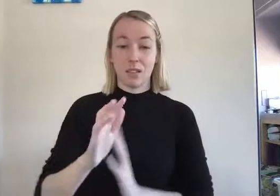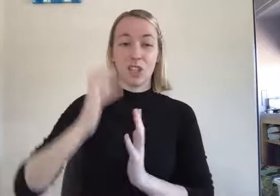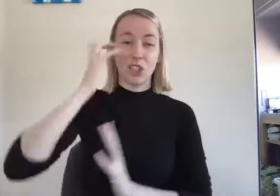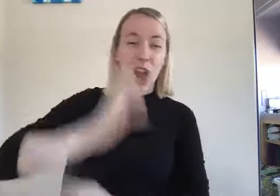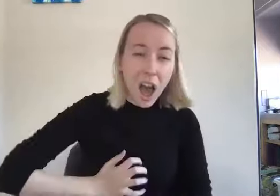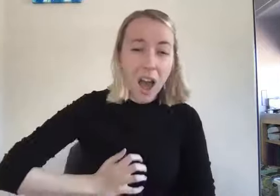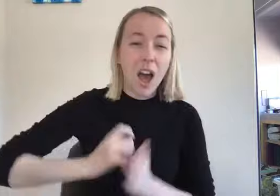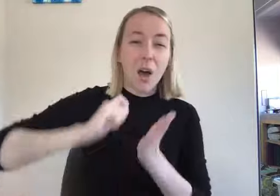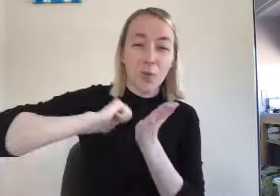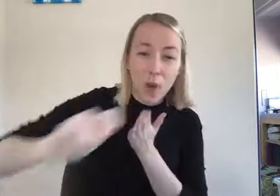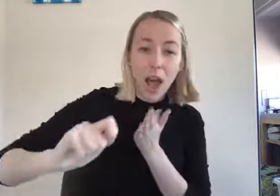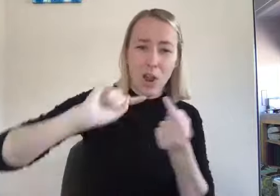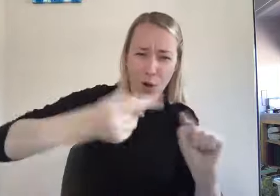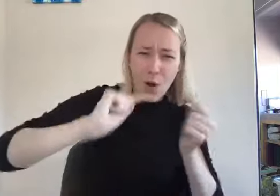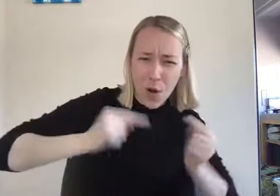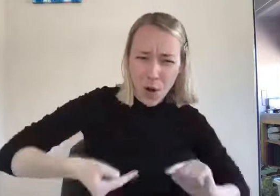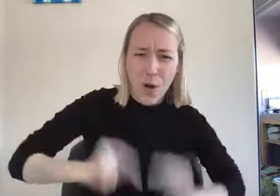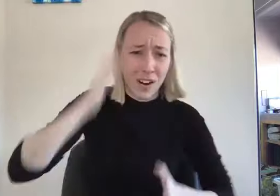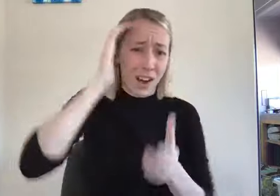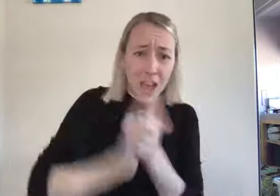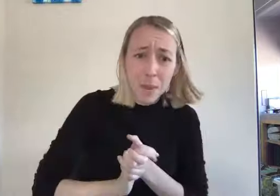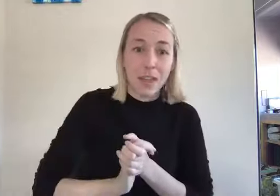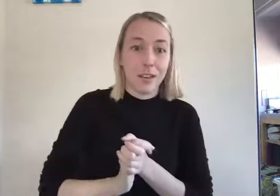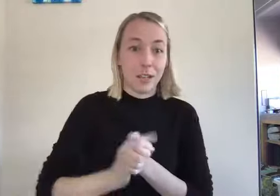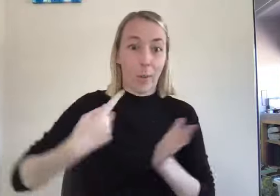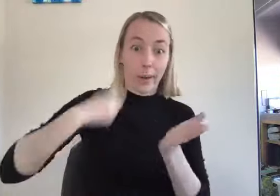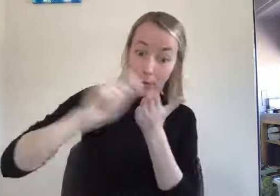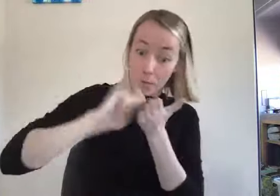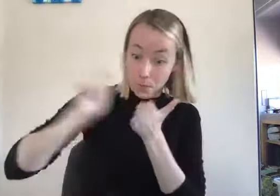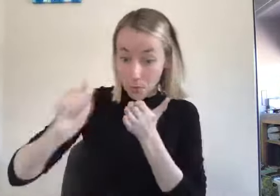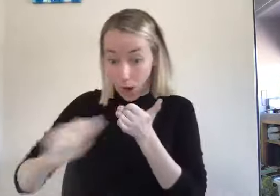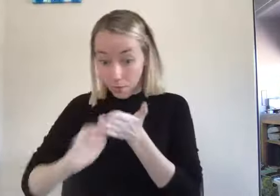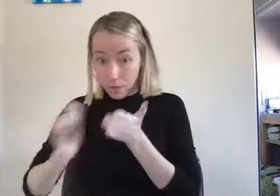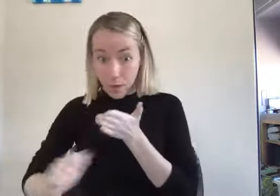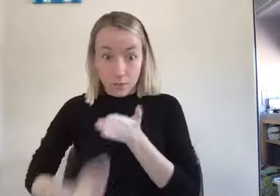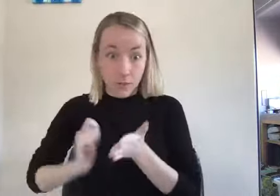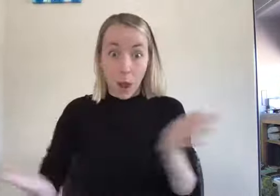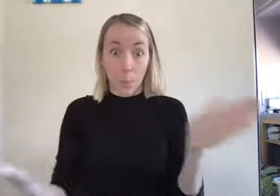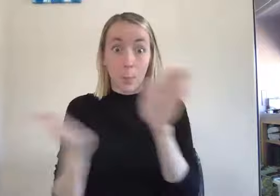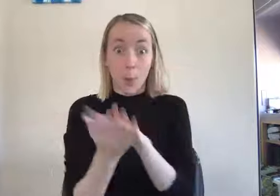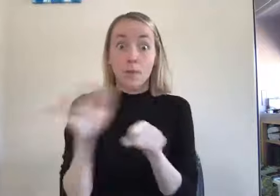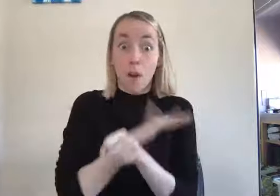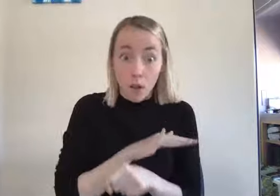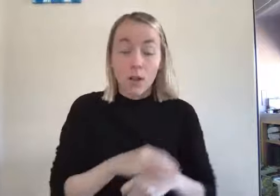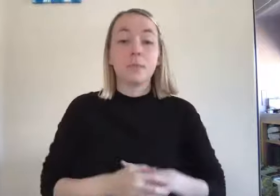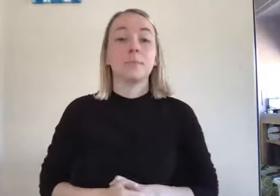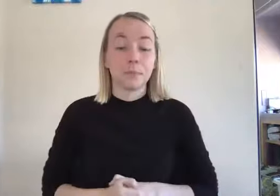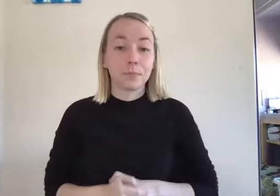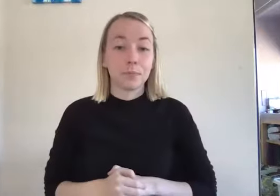side gets so filled up quickly on how he's hurt me. And so I keep having to start new journals. And so